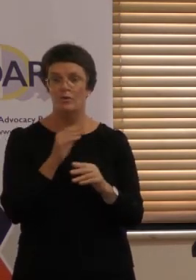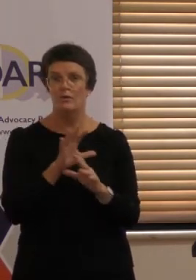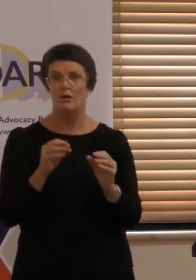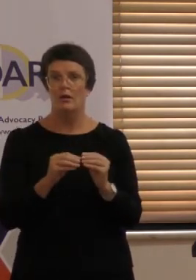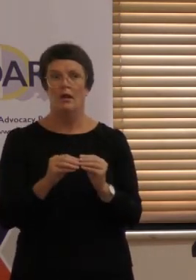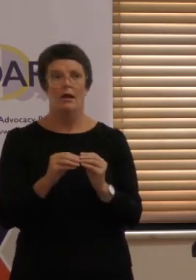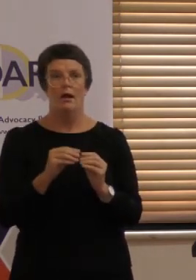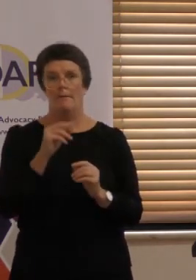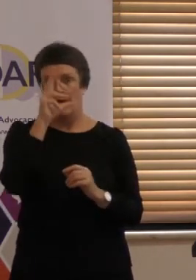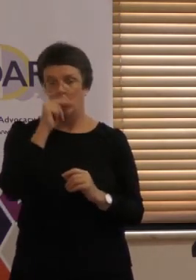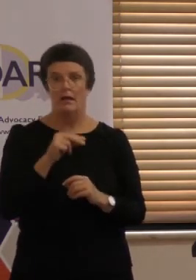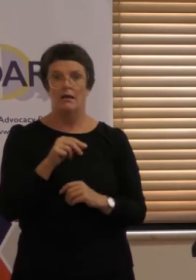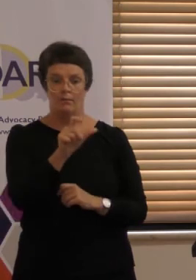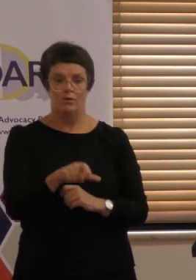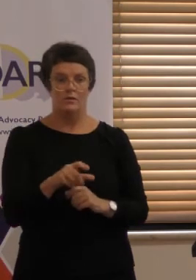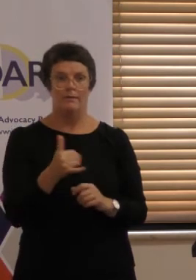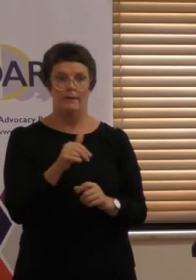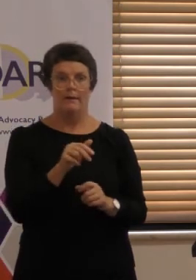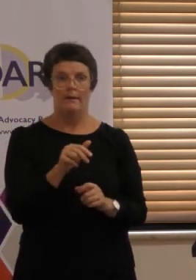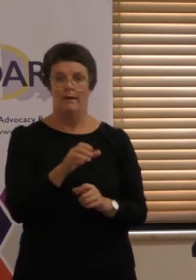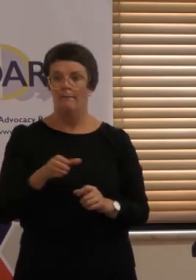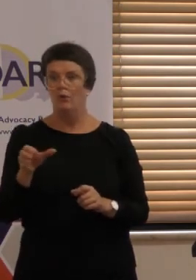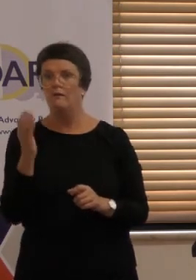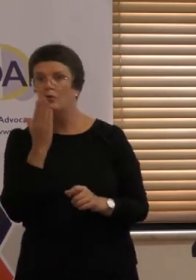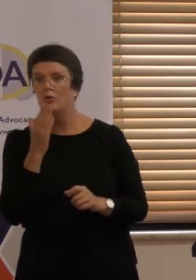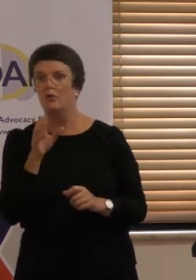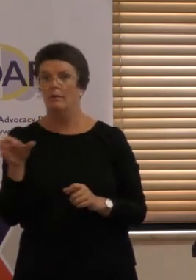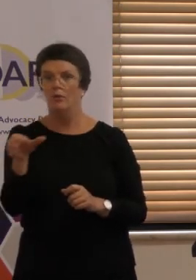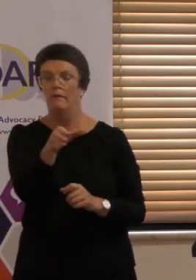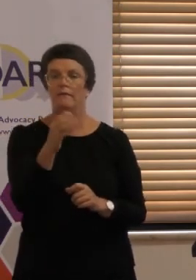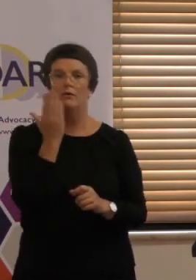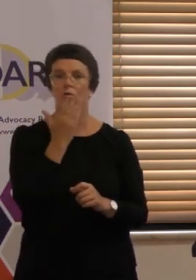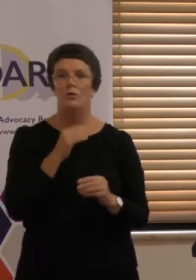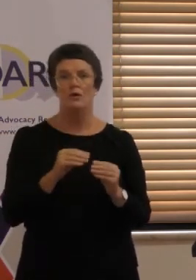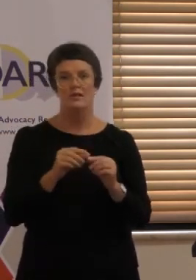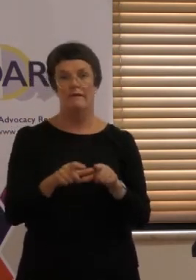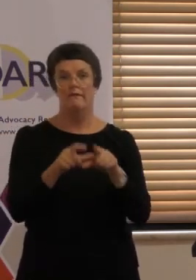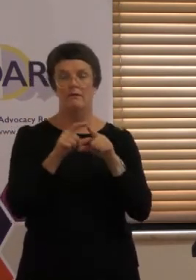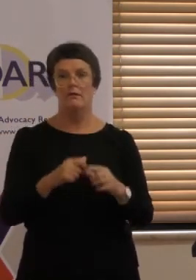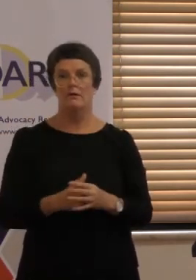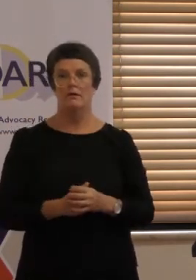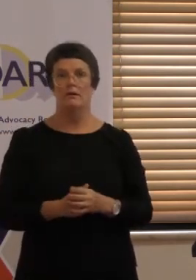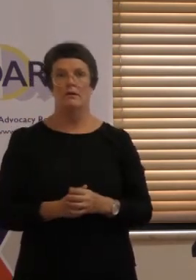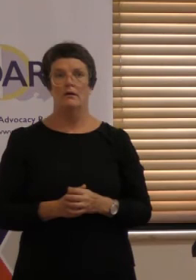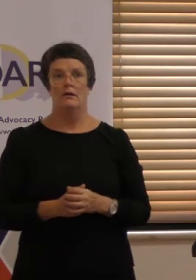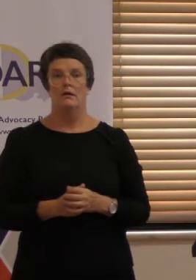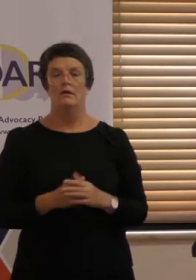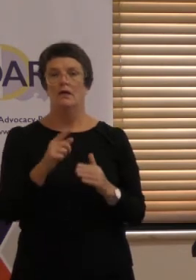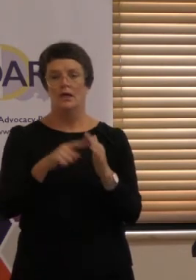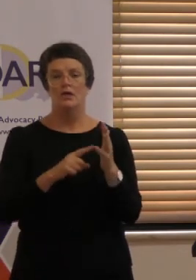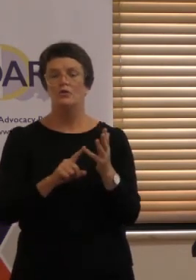they've been displaced, and that can be quite difficult. Schools are also, as Julie